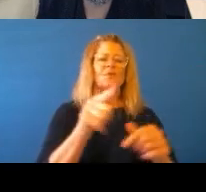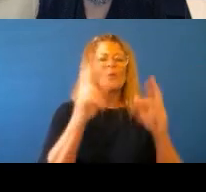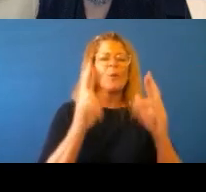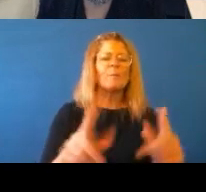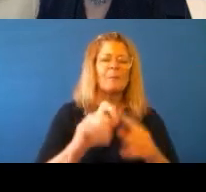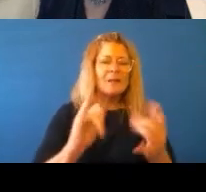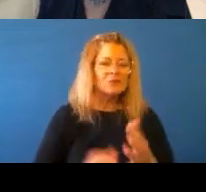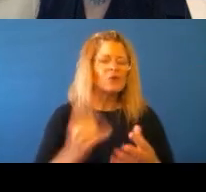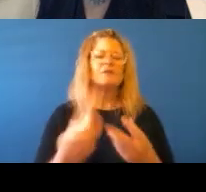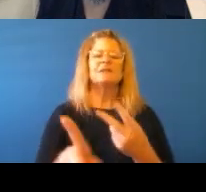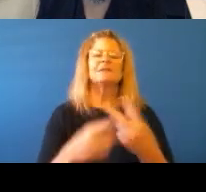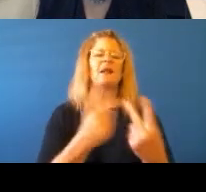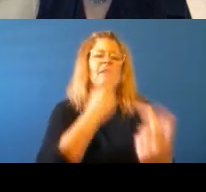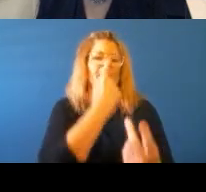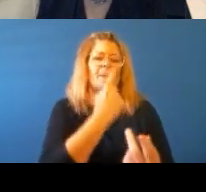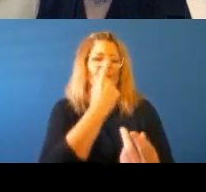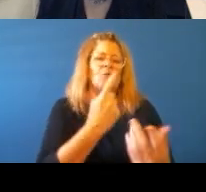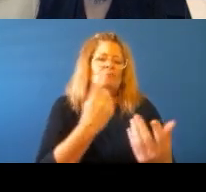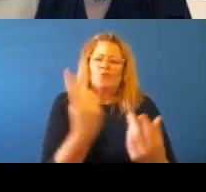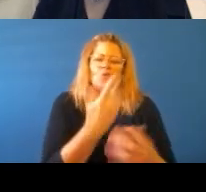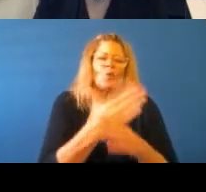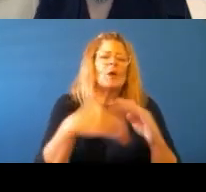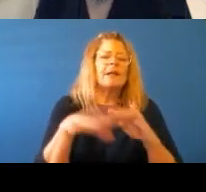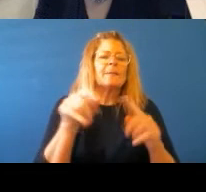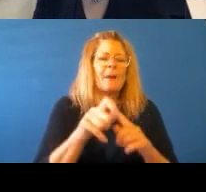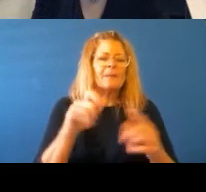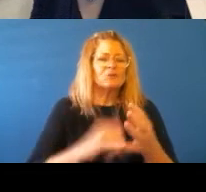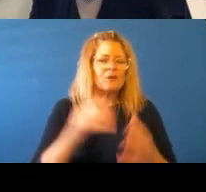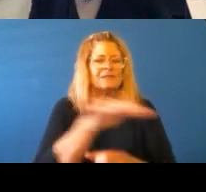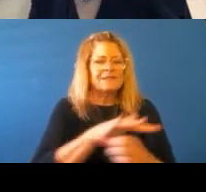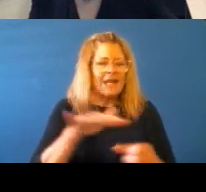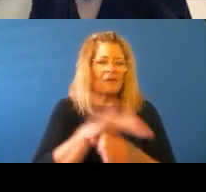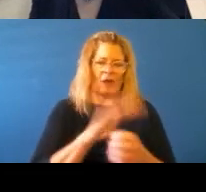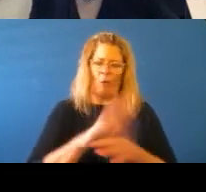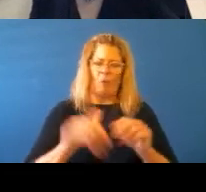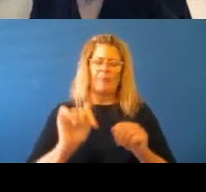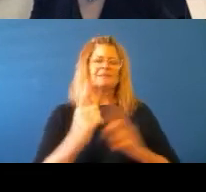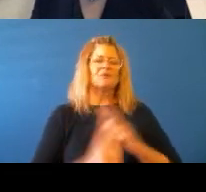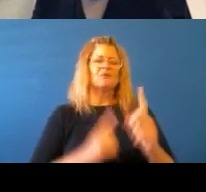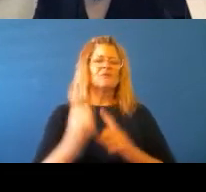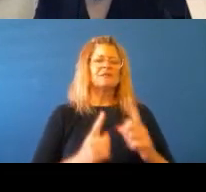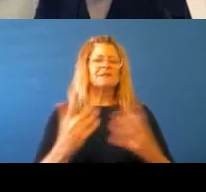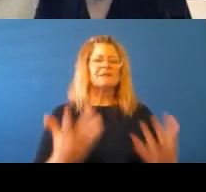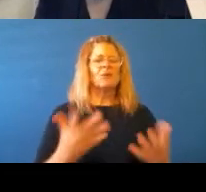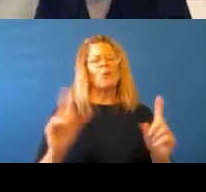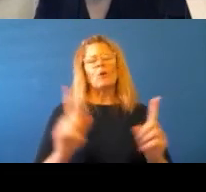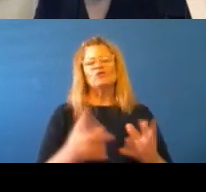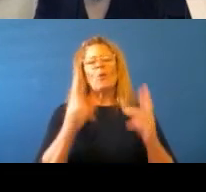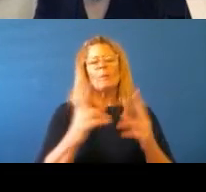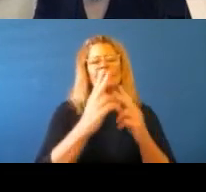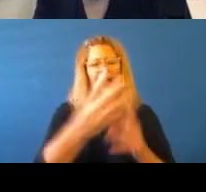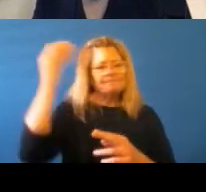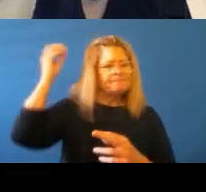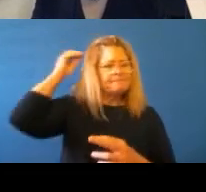and other people that work in the public affairs space on this conference take away with them, and